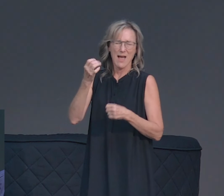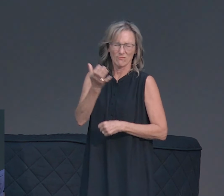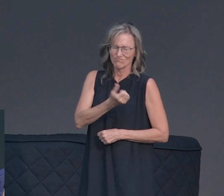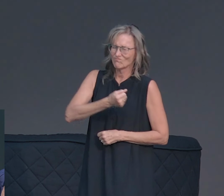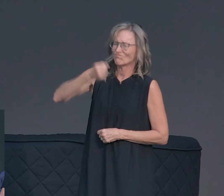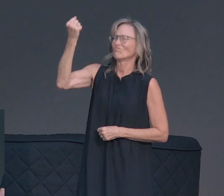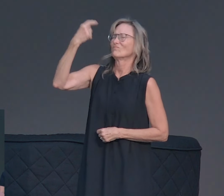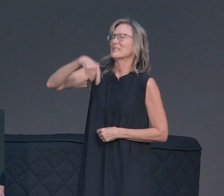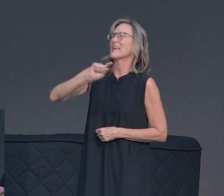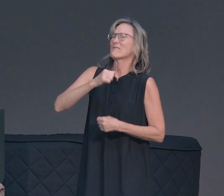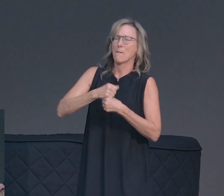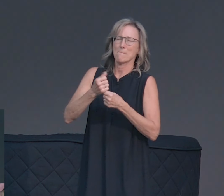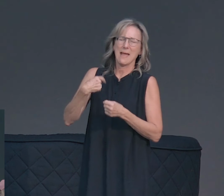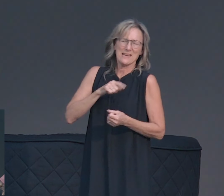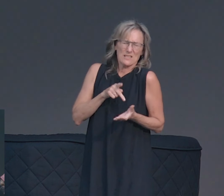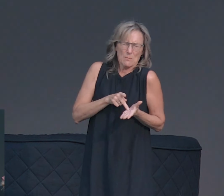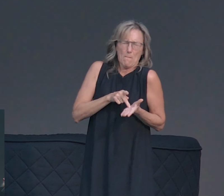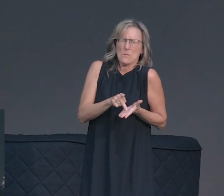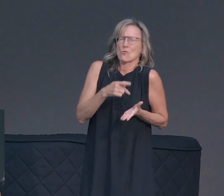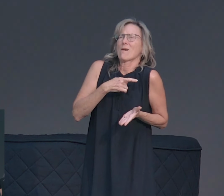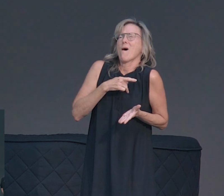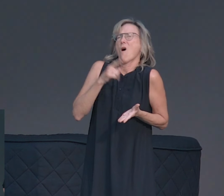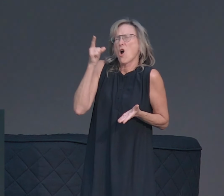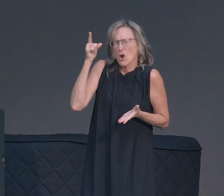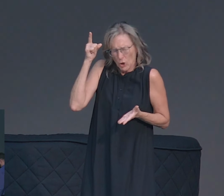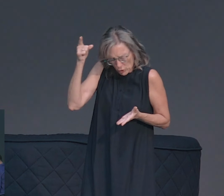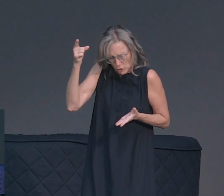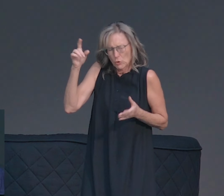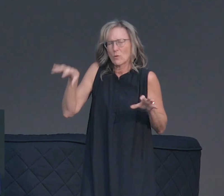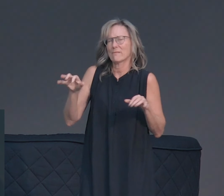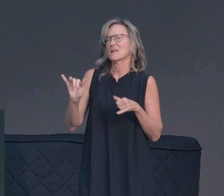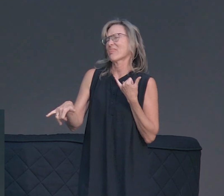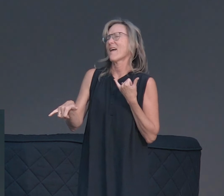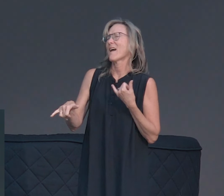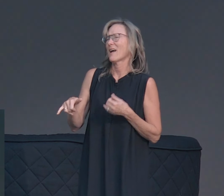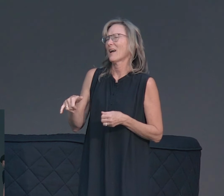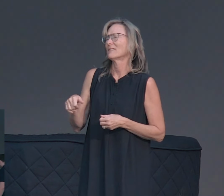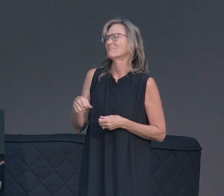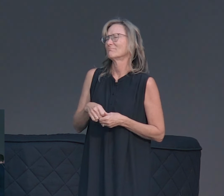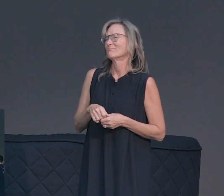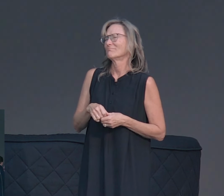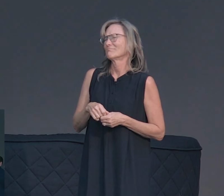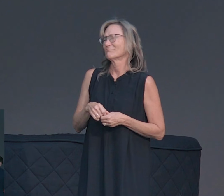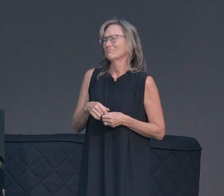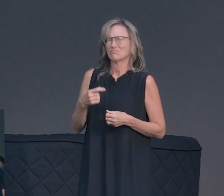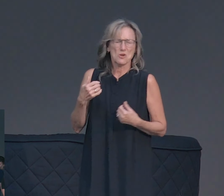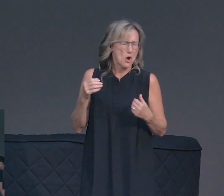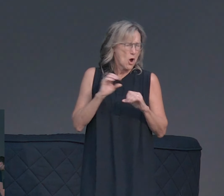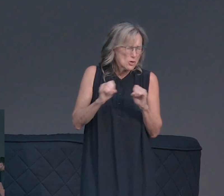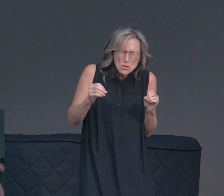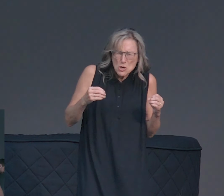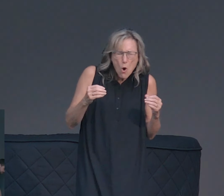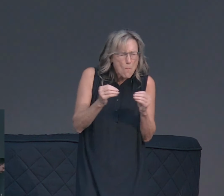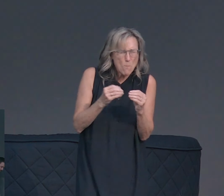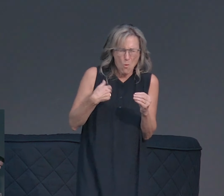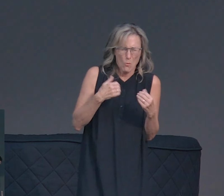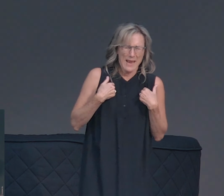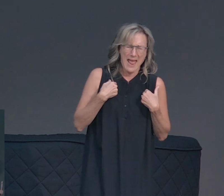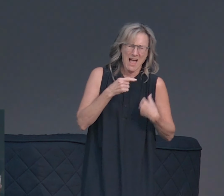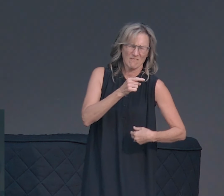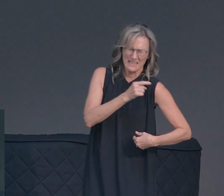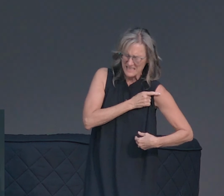pure, purified from the guilt of sin and from